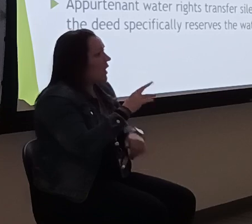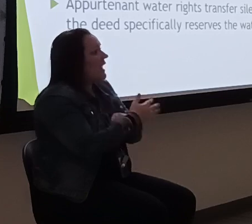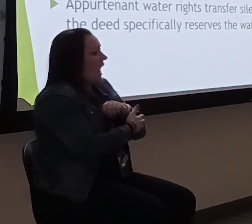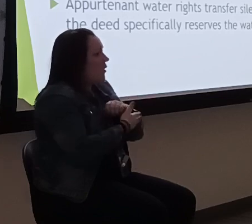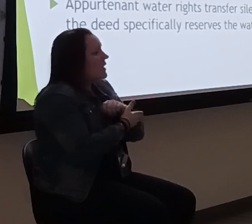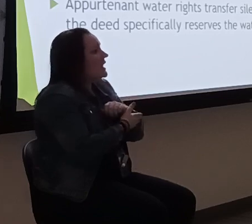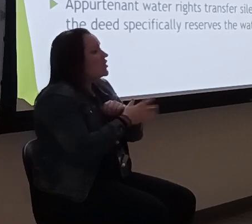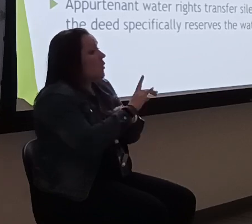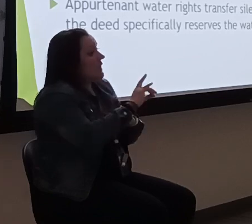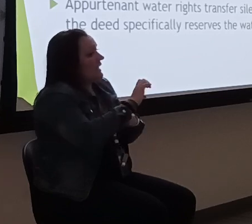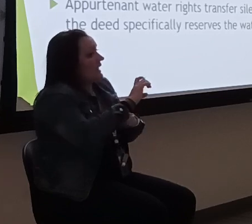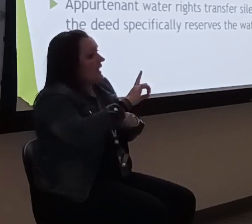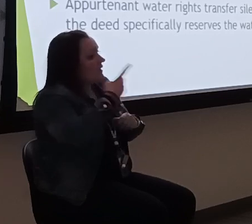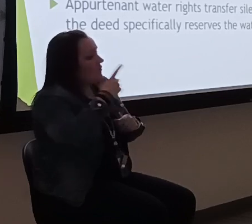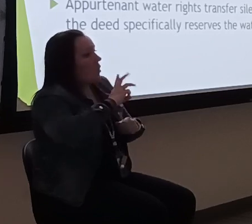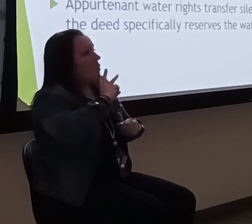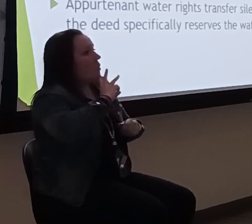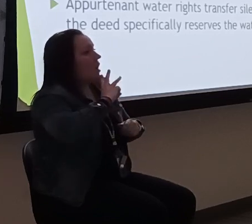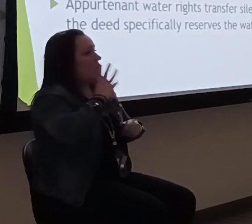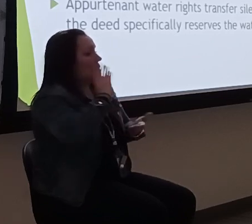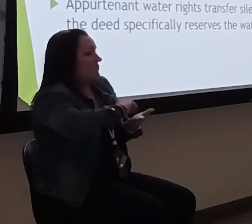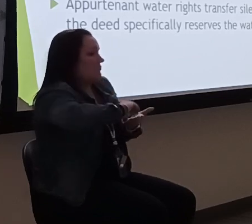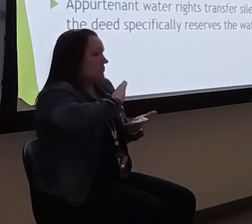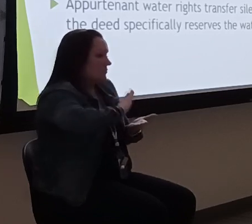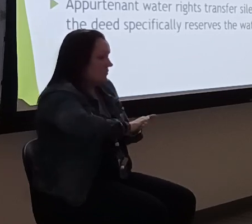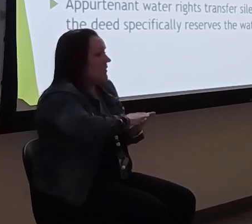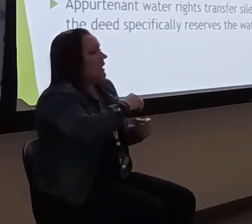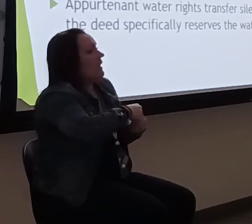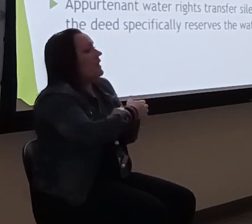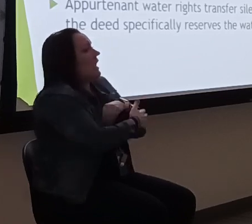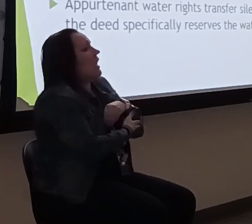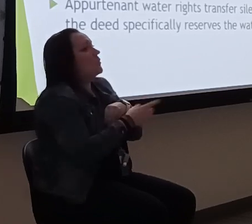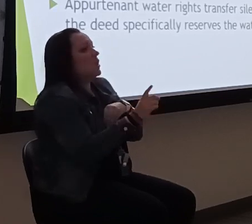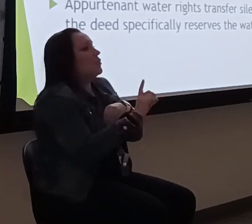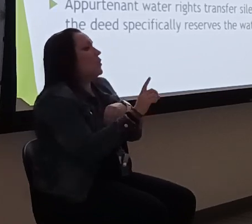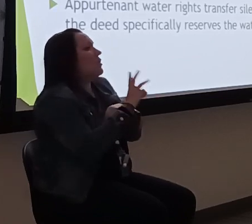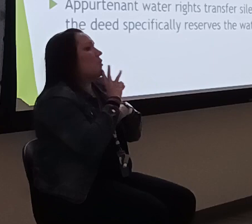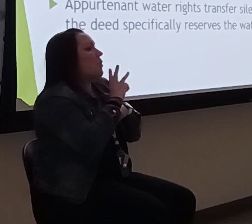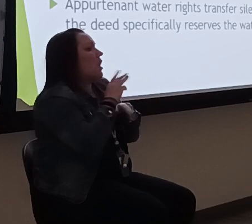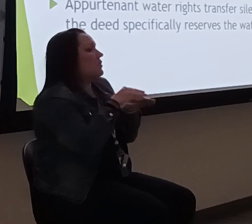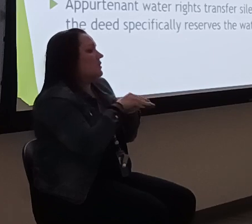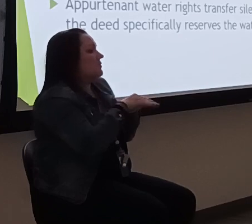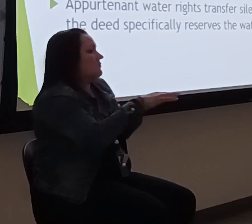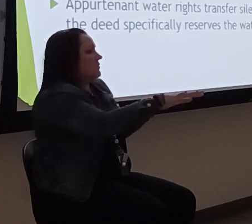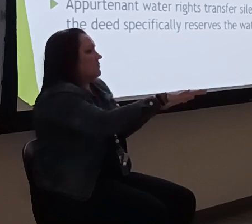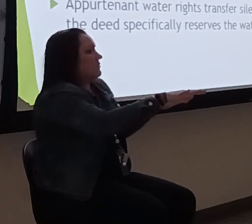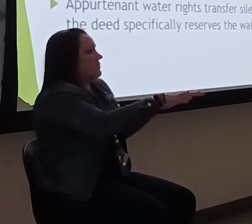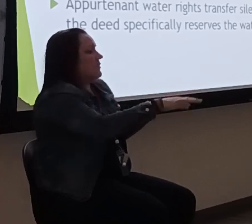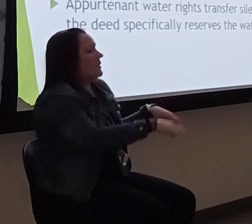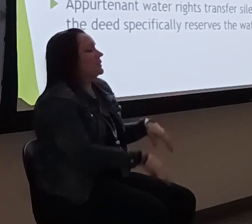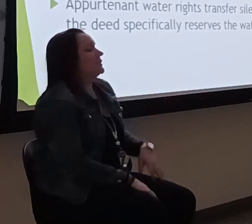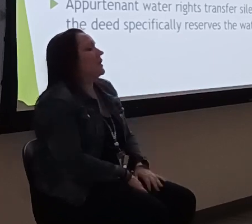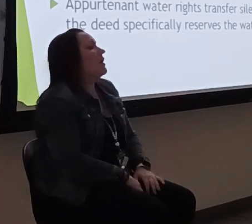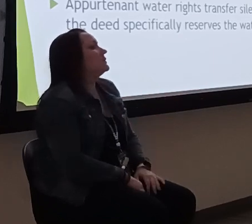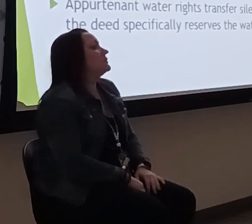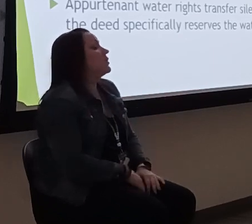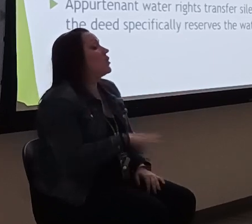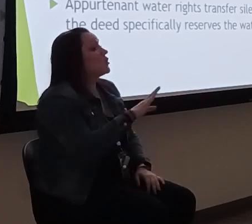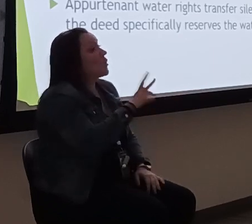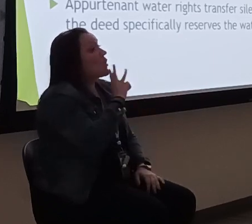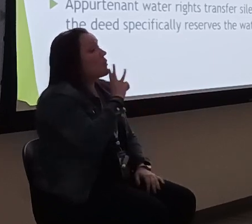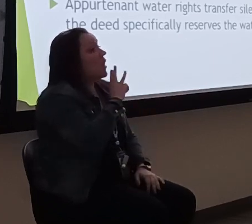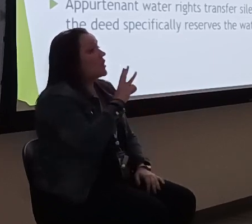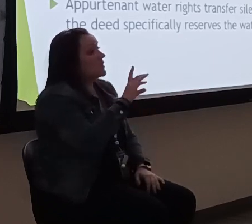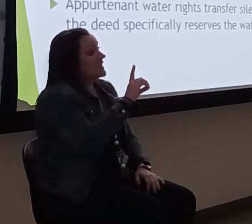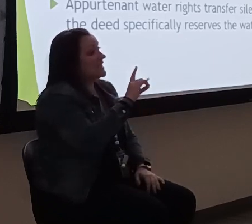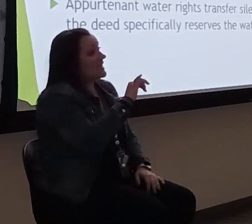The deeds for water need to be recorded in the county where the water is diverted and where the water is used. Your water is diverted